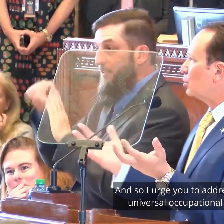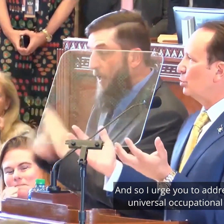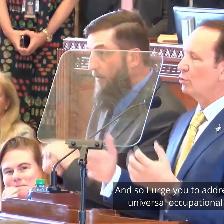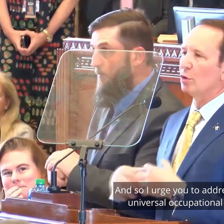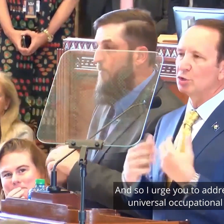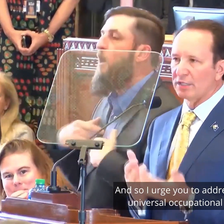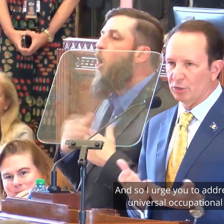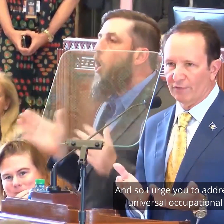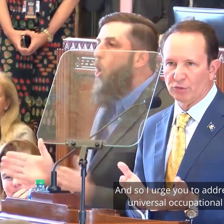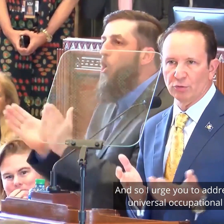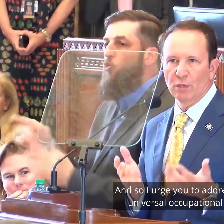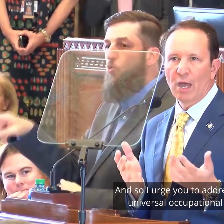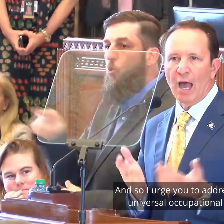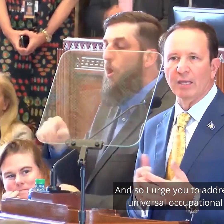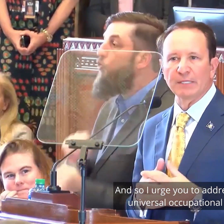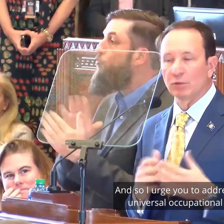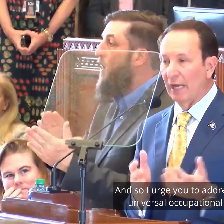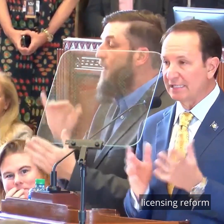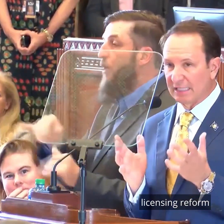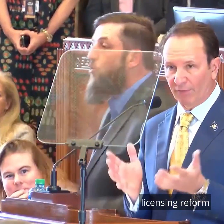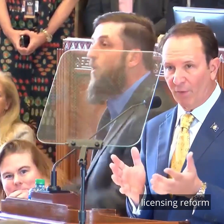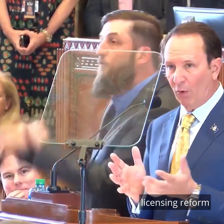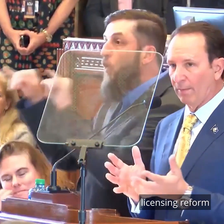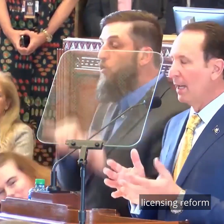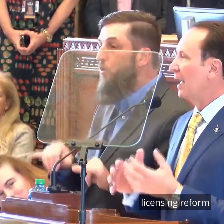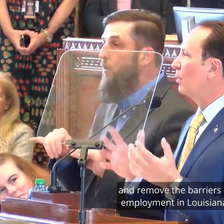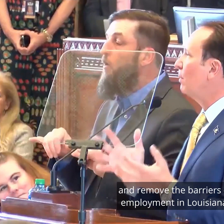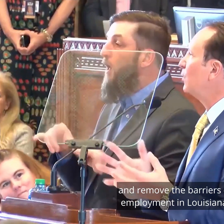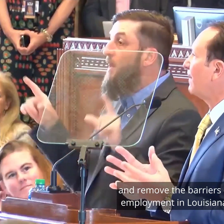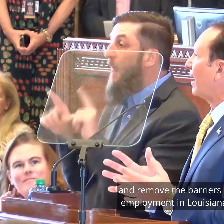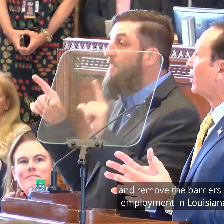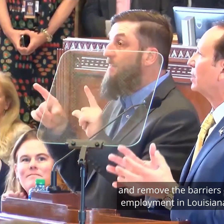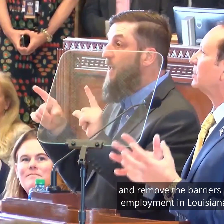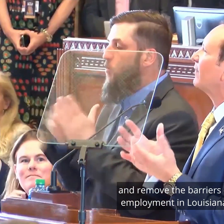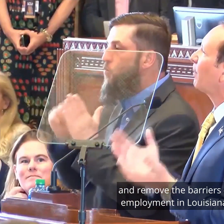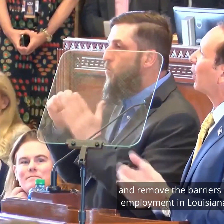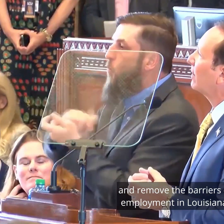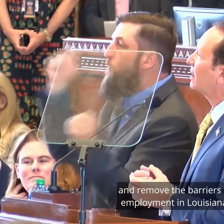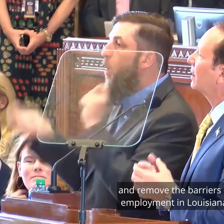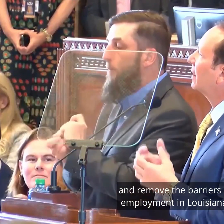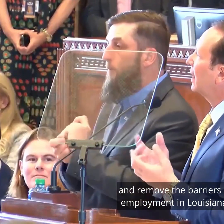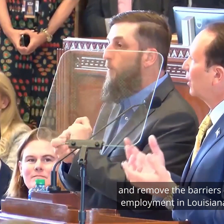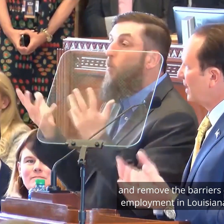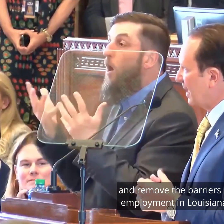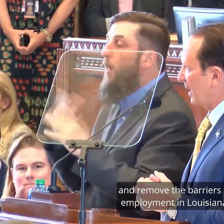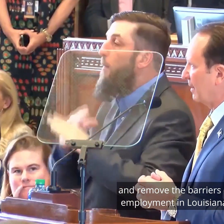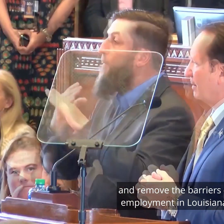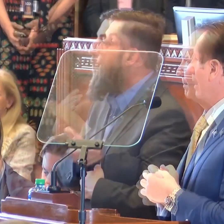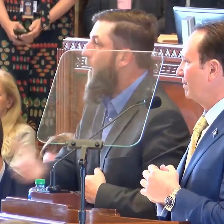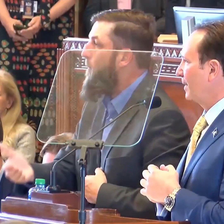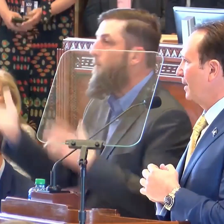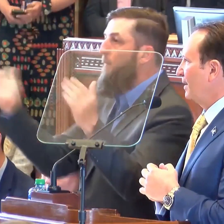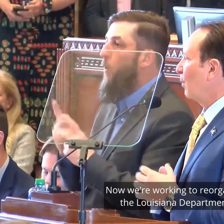so I urge you to address universal occupational licensing reform and remove the barriers of employment in